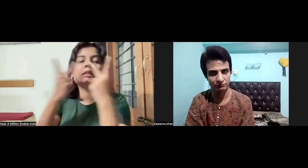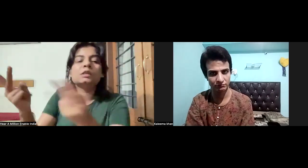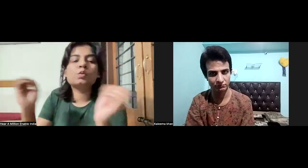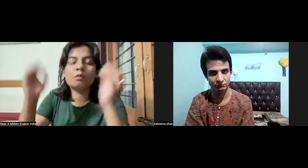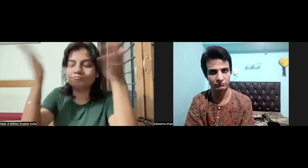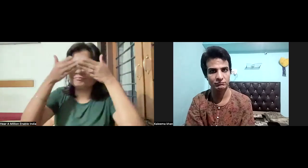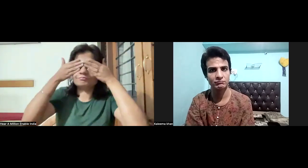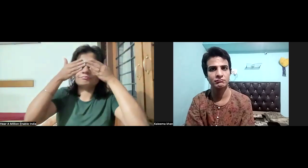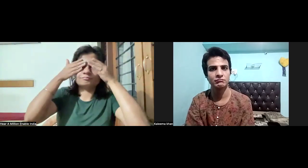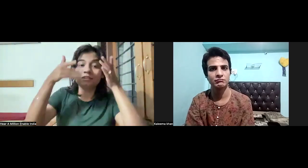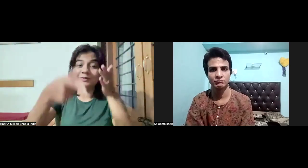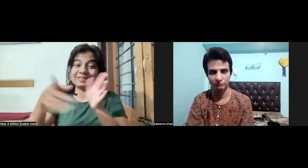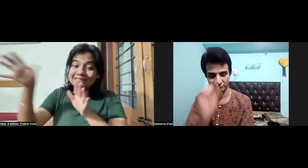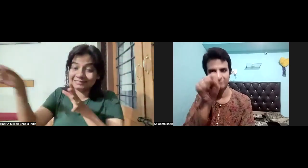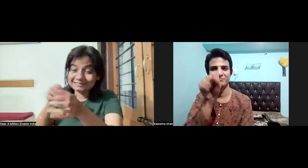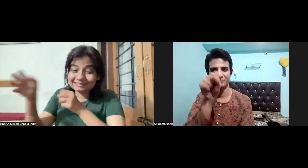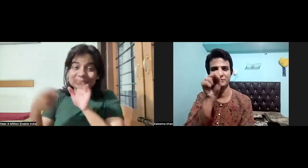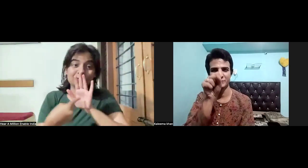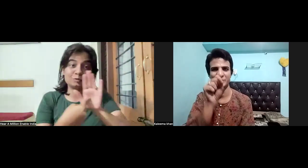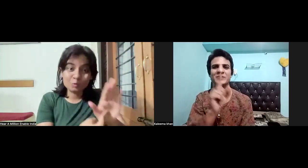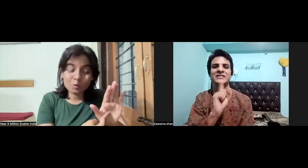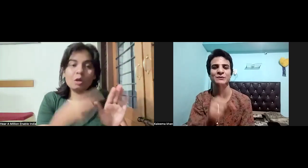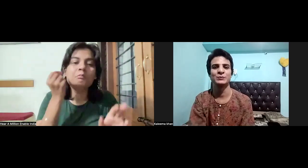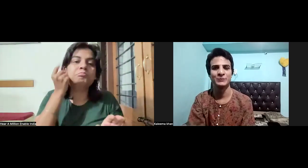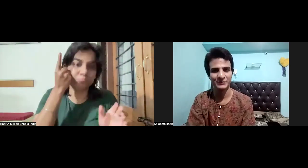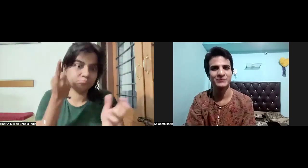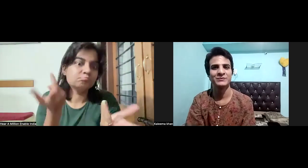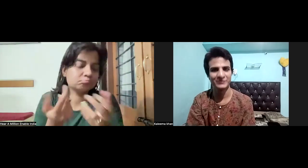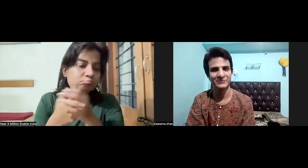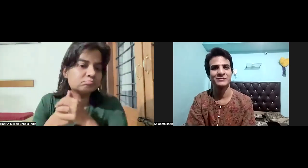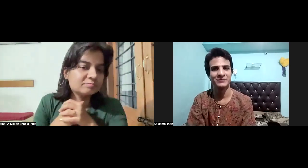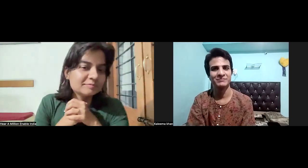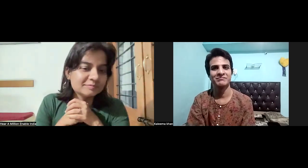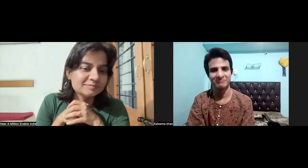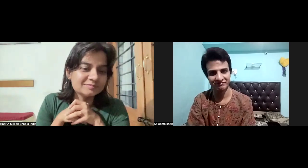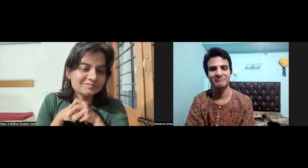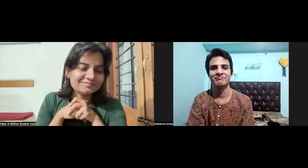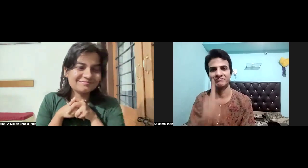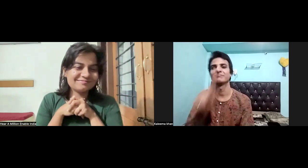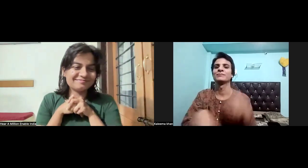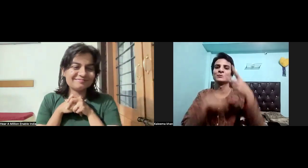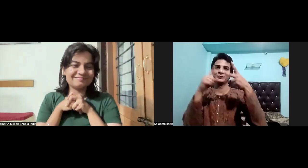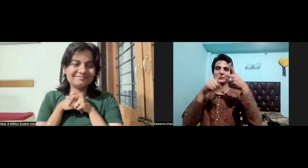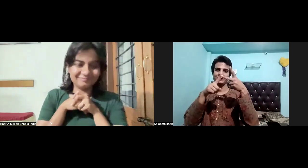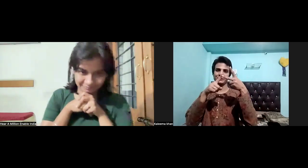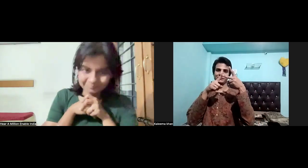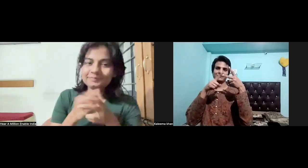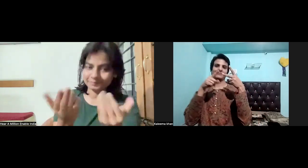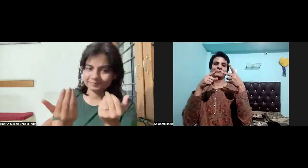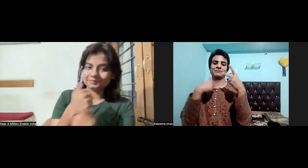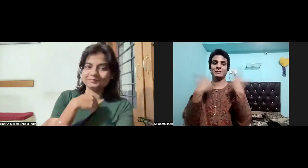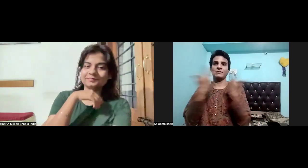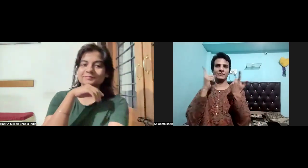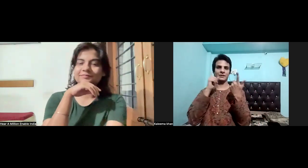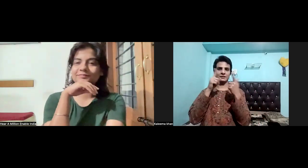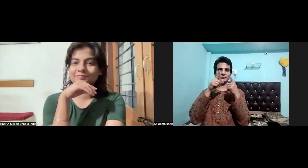that there are no such deaf people as well. So right now they are blindfolded. So once you show them the community, that's